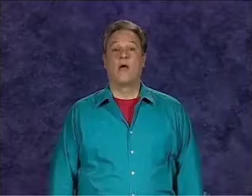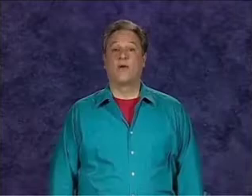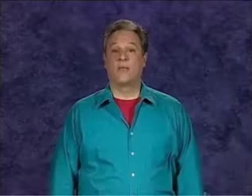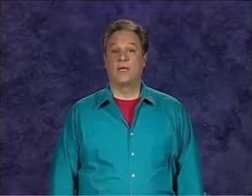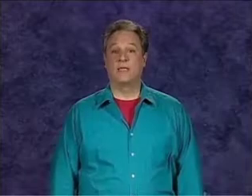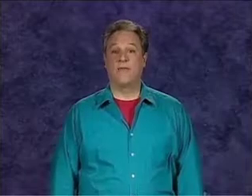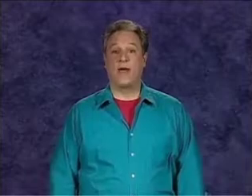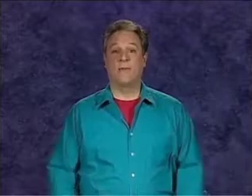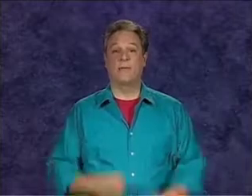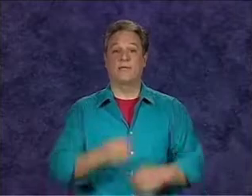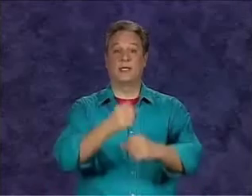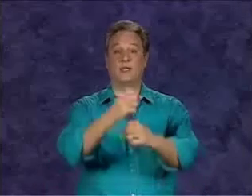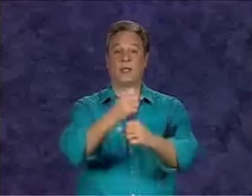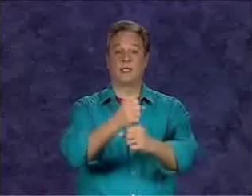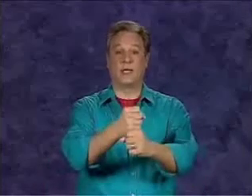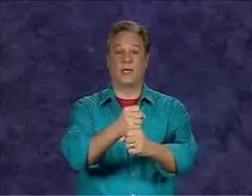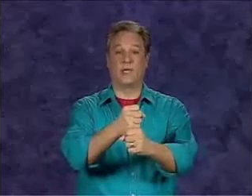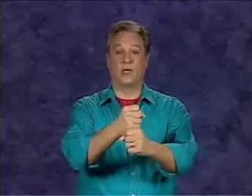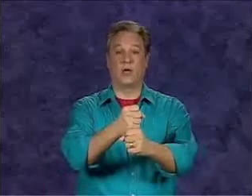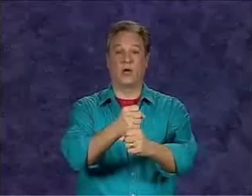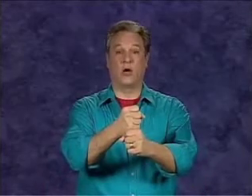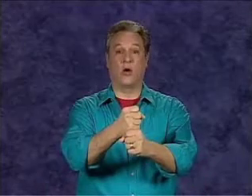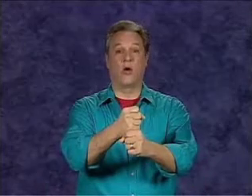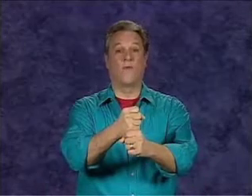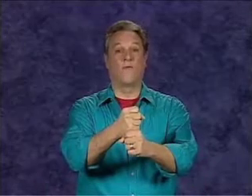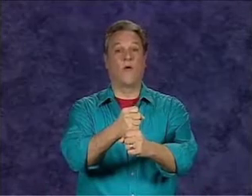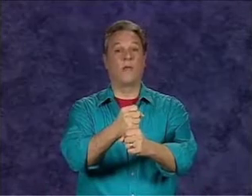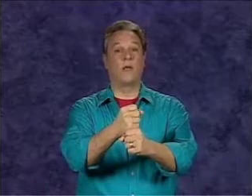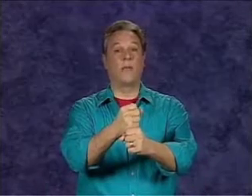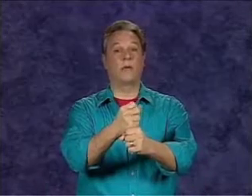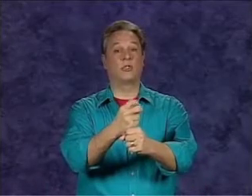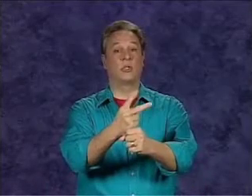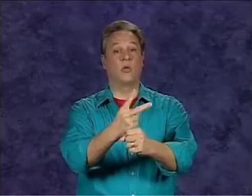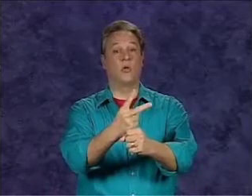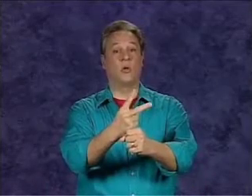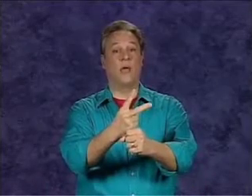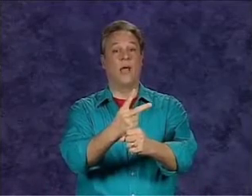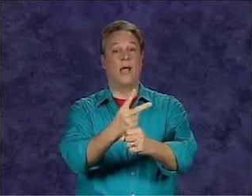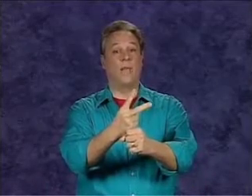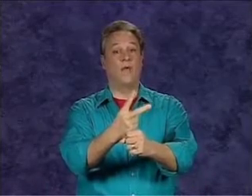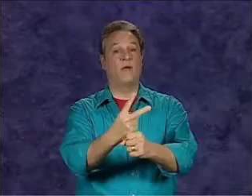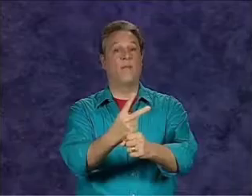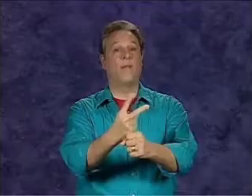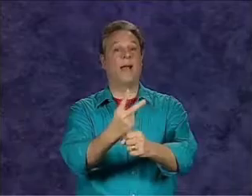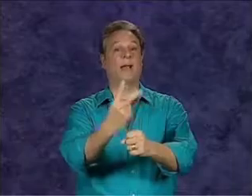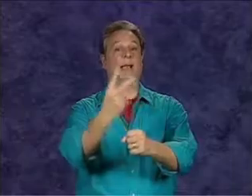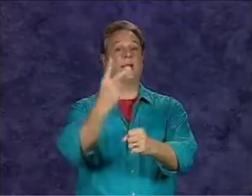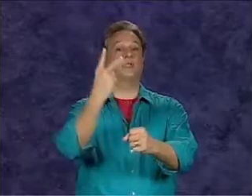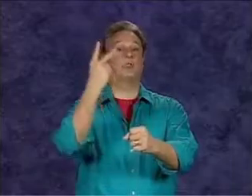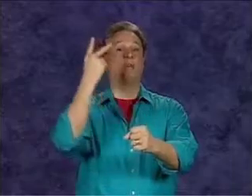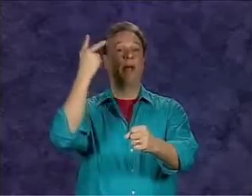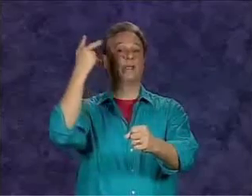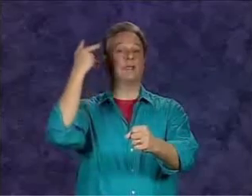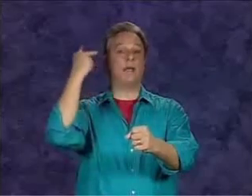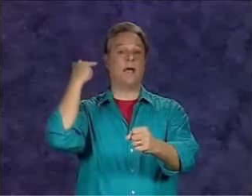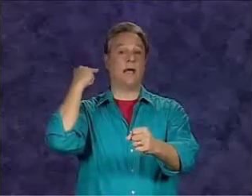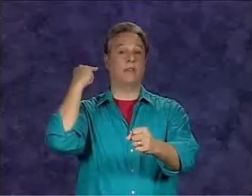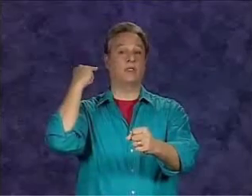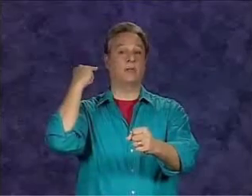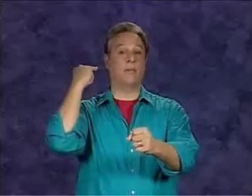From this final position in the sign for year, form the number 2 and move it back into the past time to